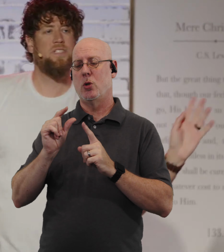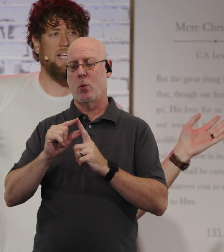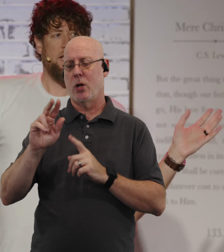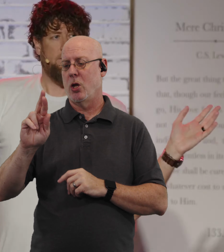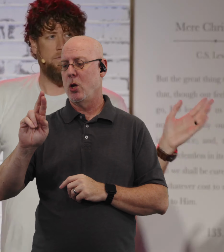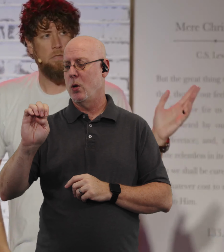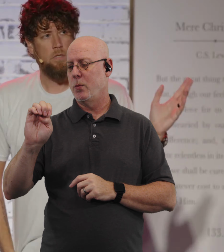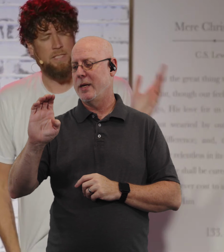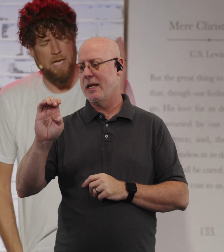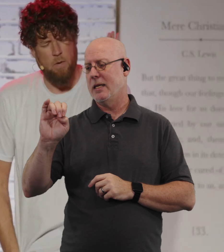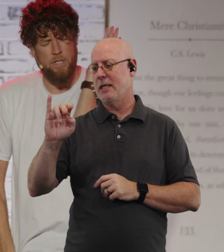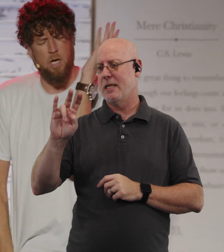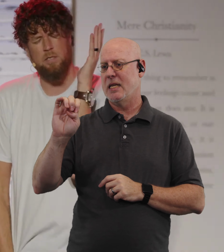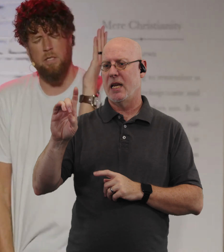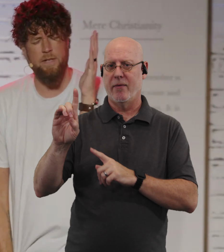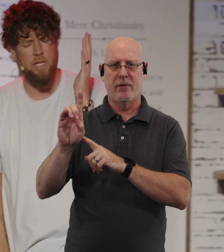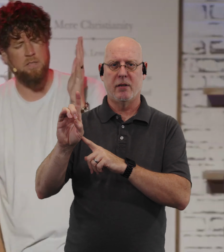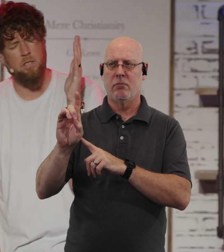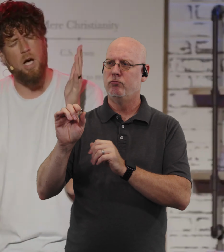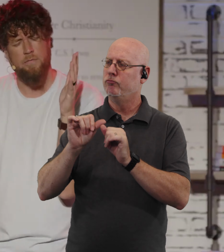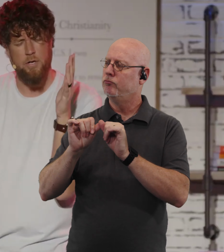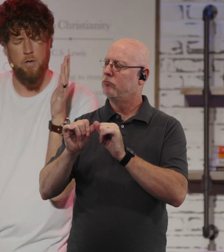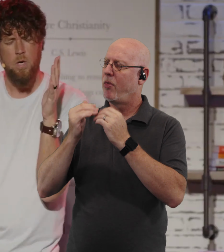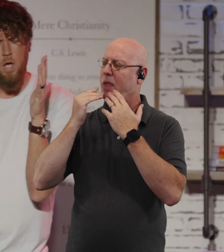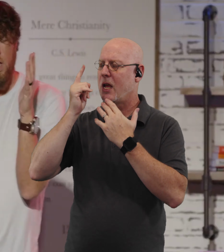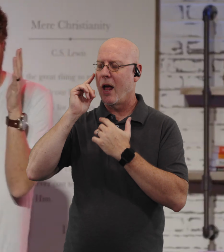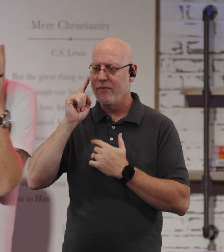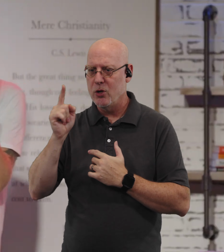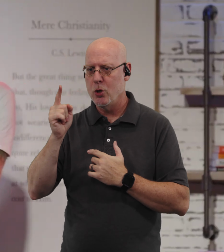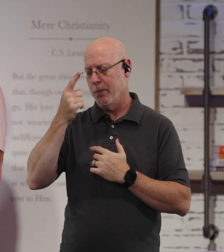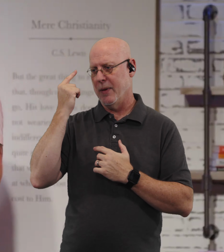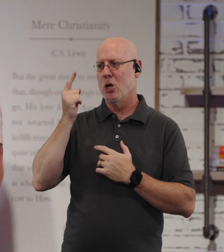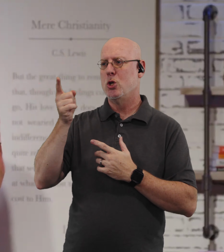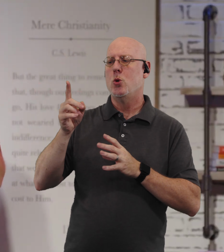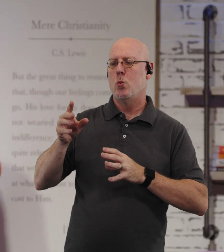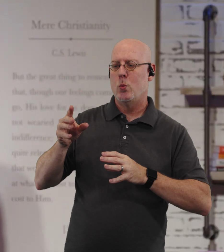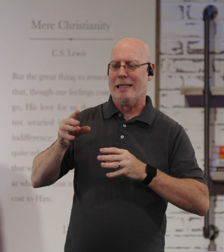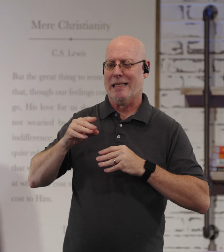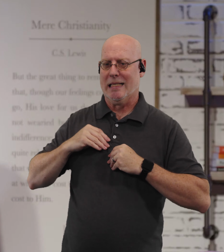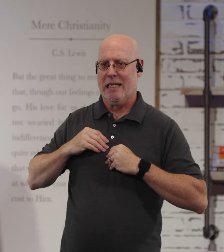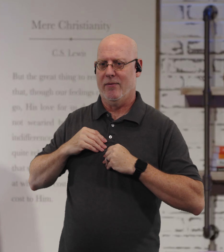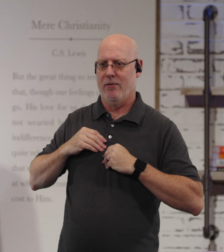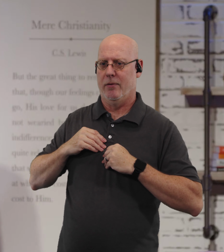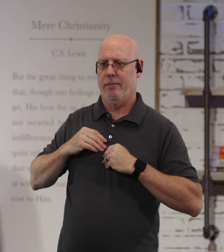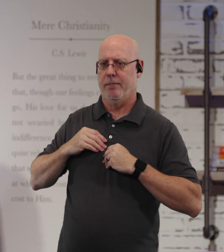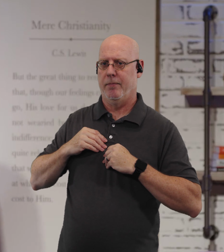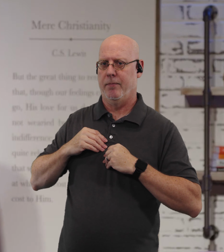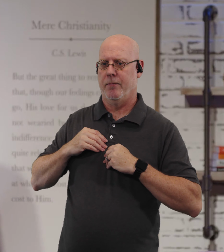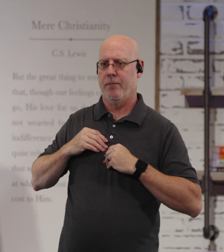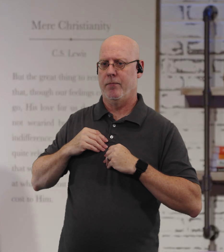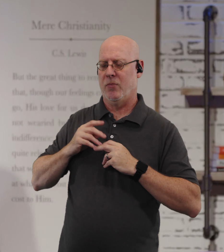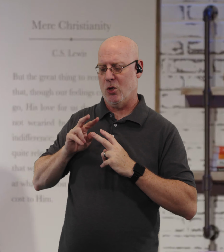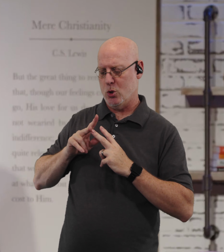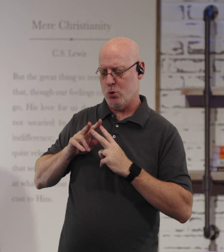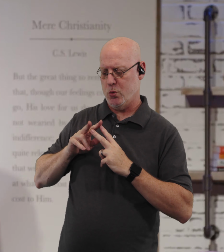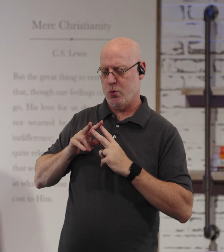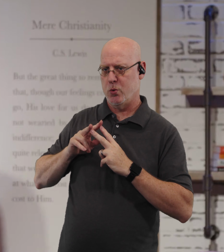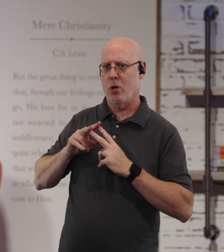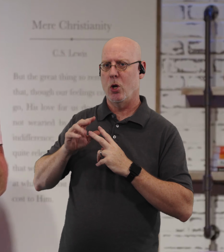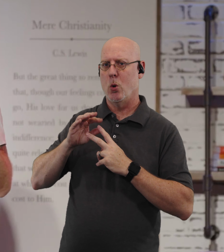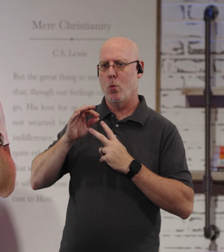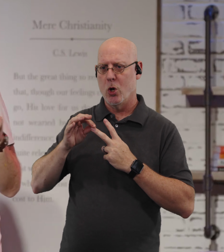word received. He says, we constantly give thanks to God for you because you received. There's two